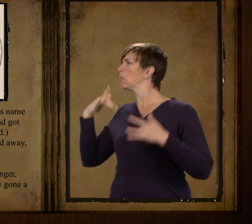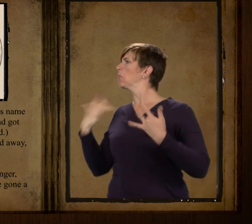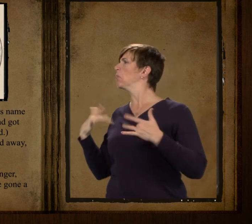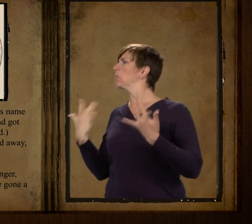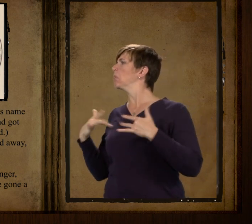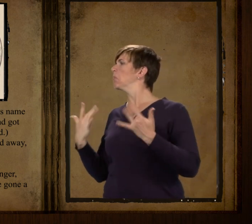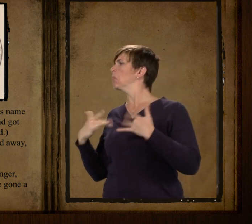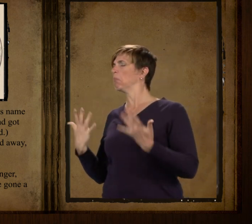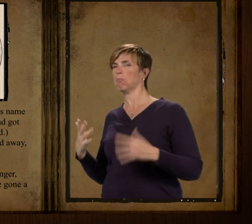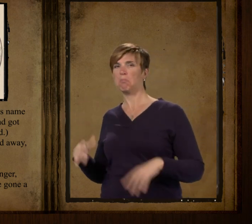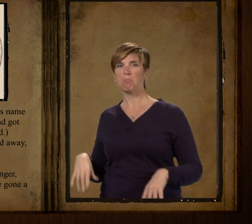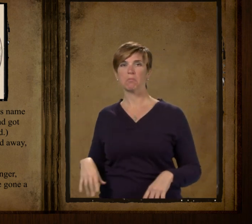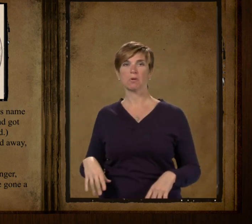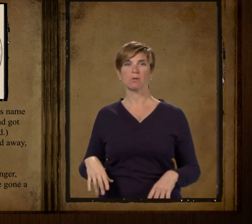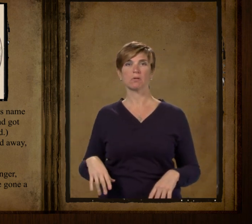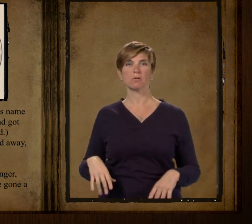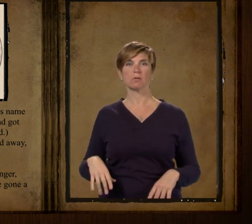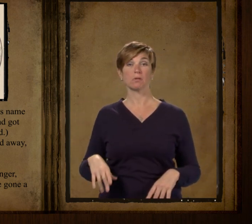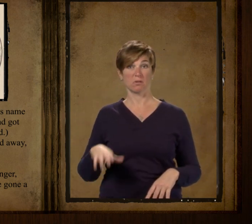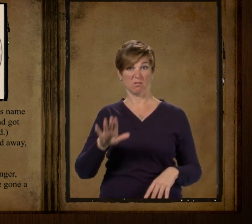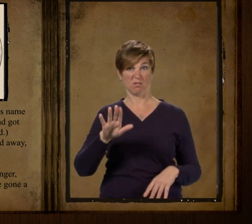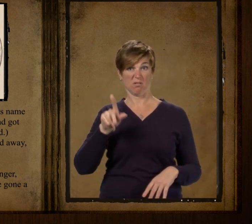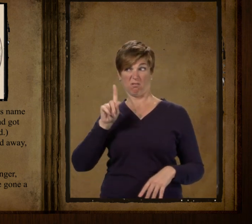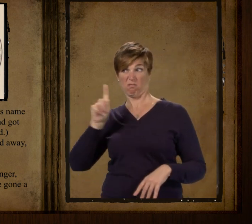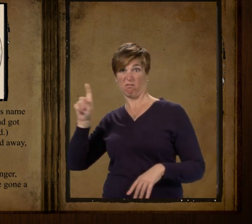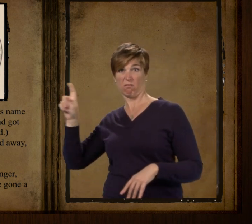easy I ain't gonna be gone but a second